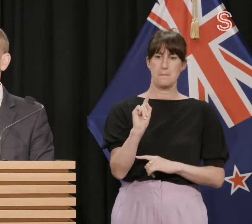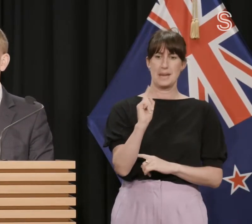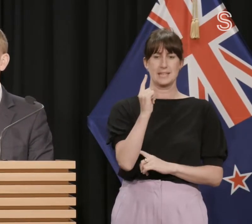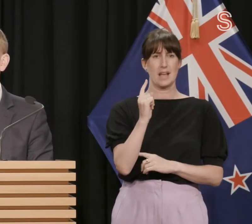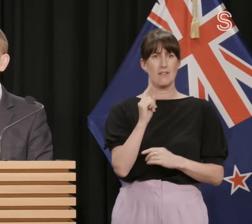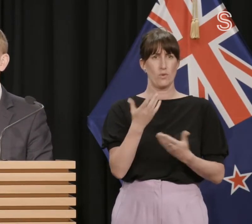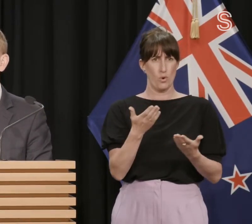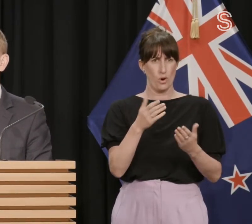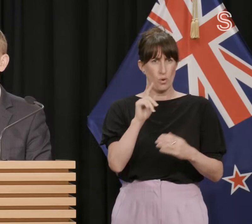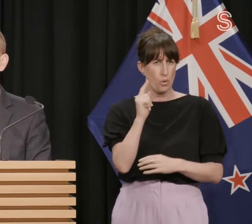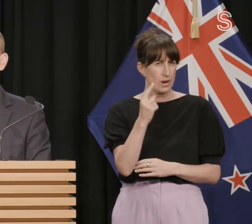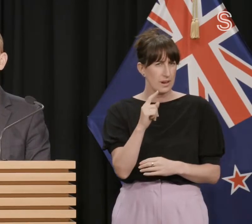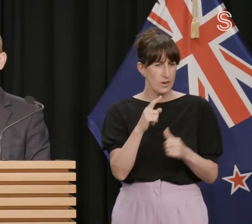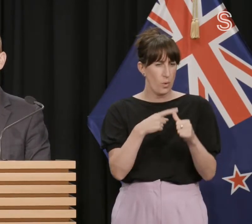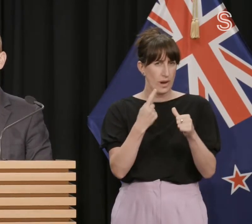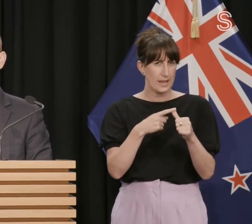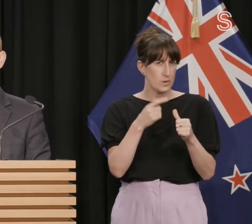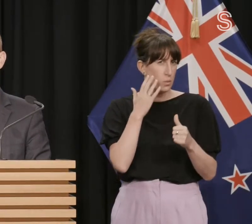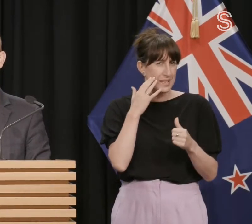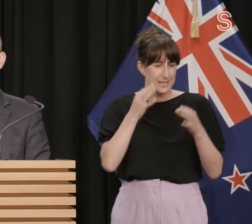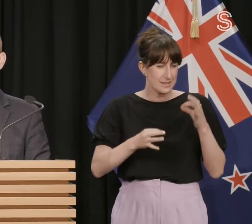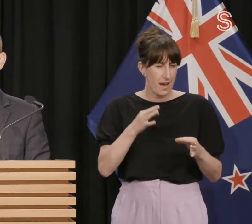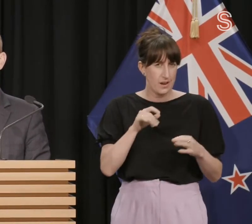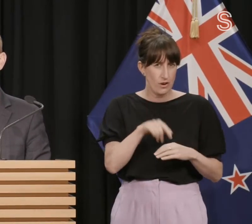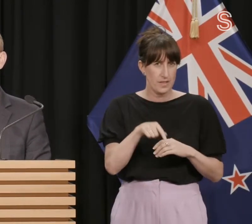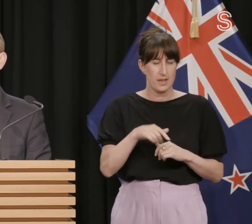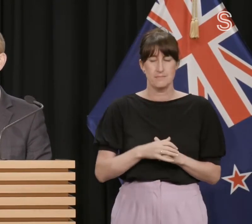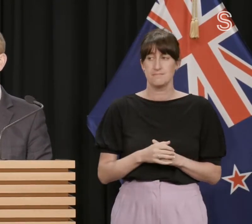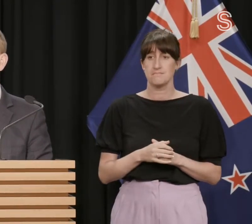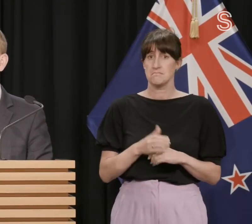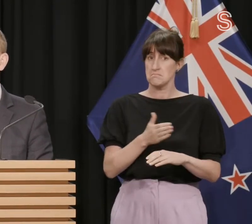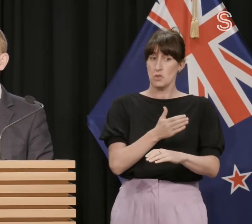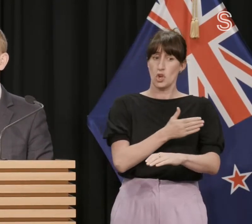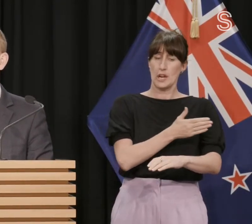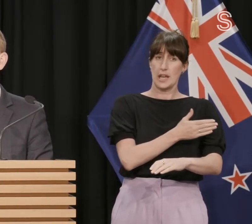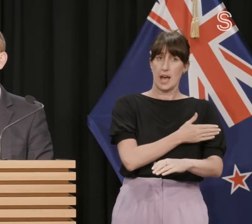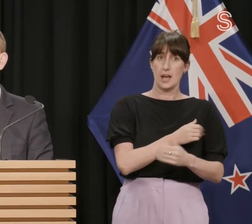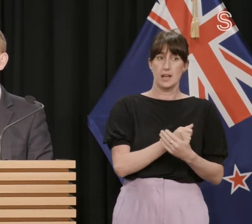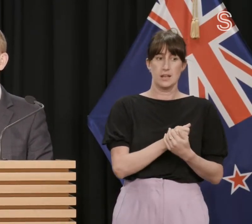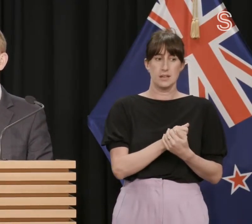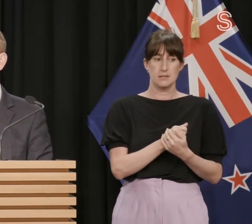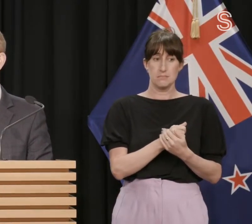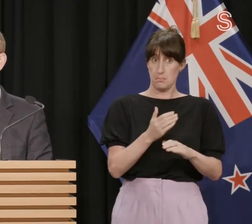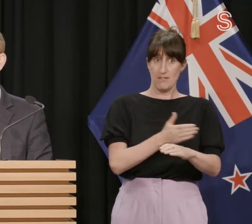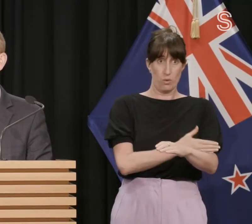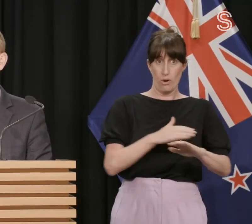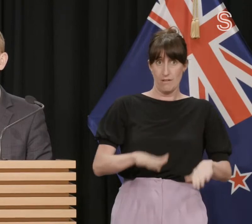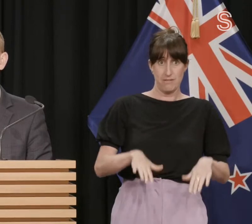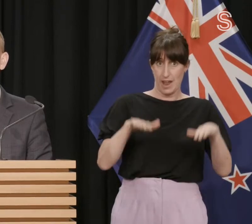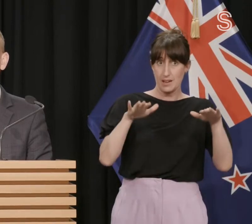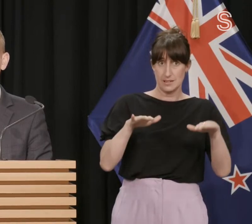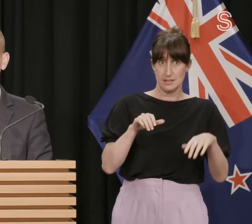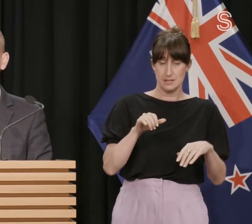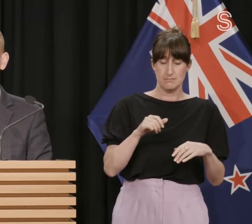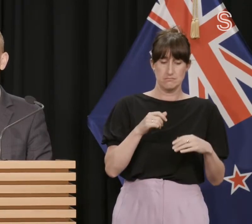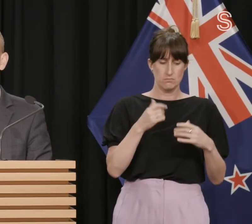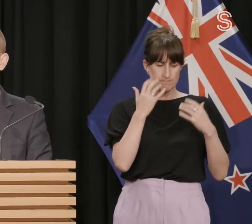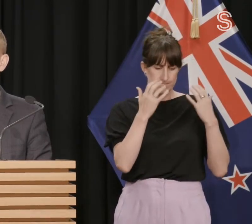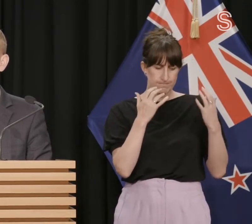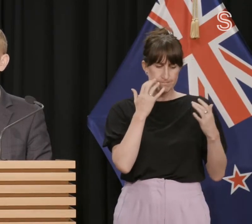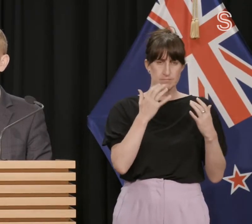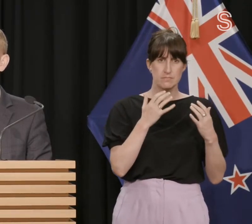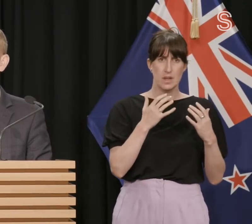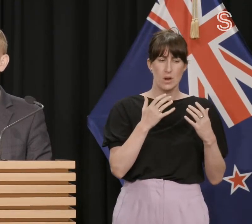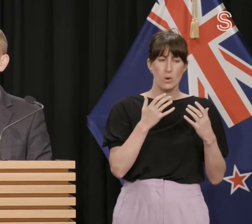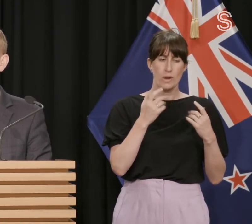Relatively early on in the piece. I think we have to recognise that even before the events of the last three or four days, we've still